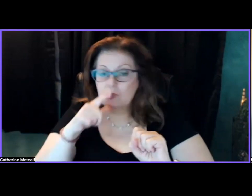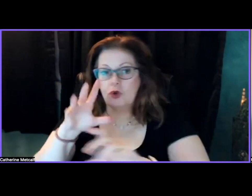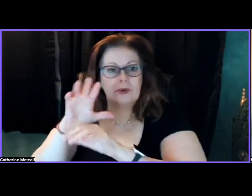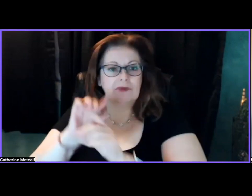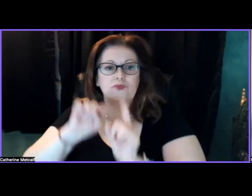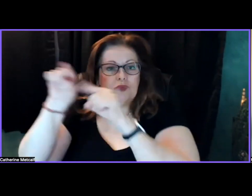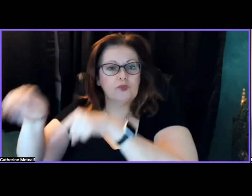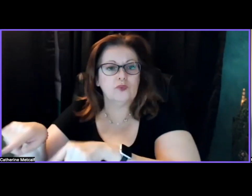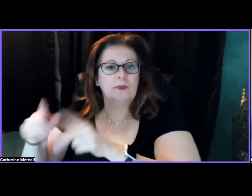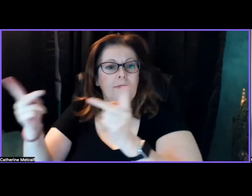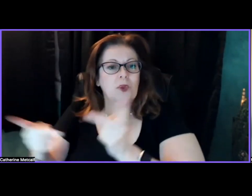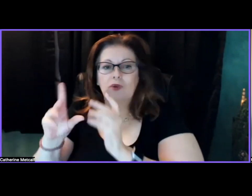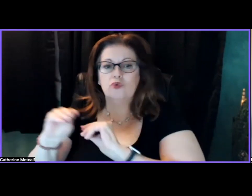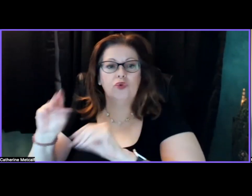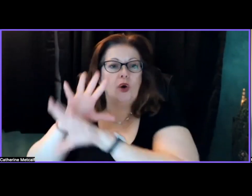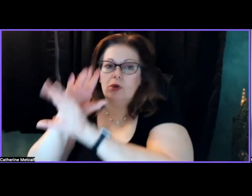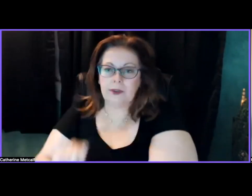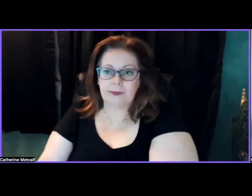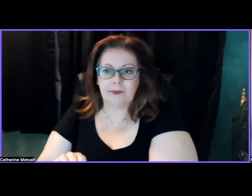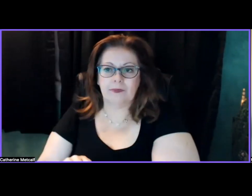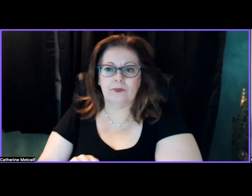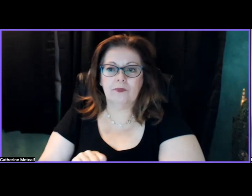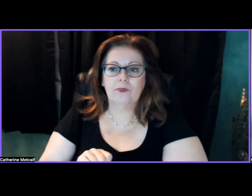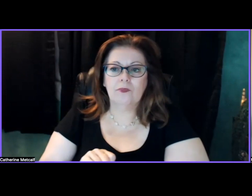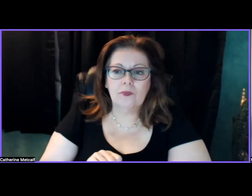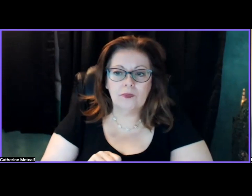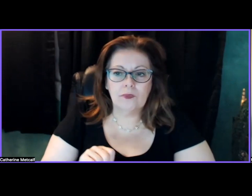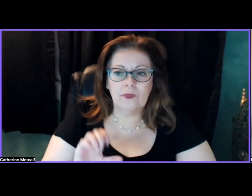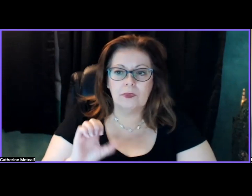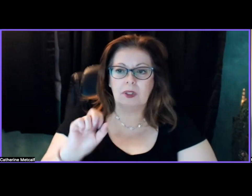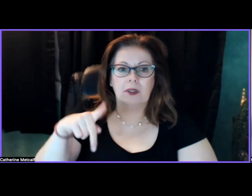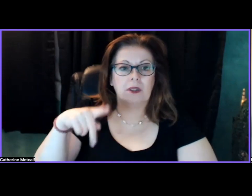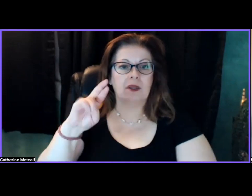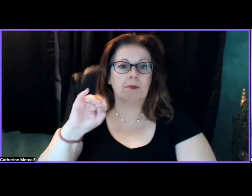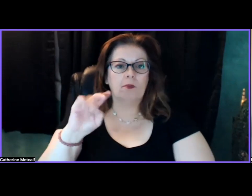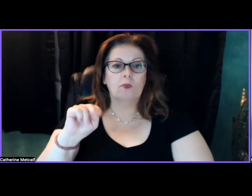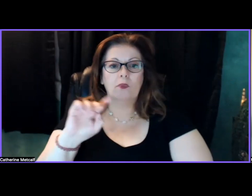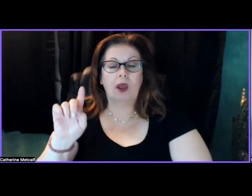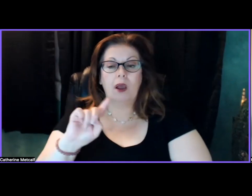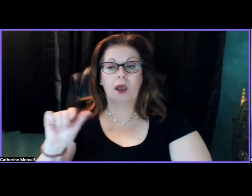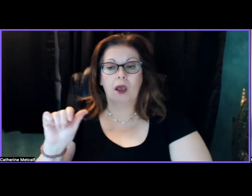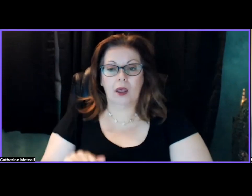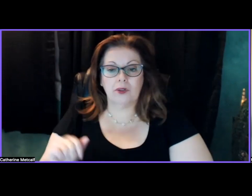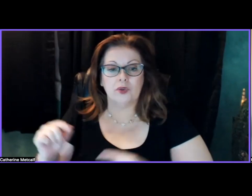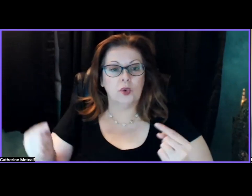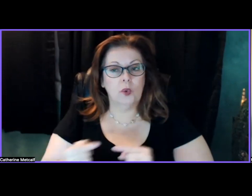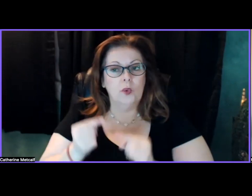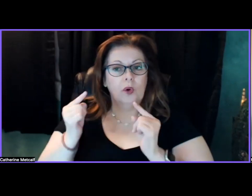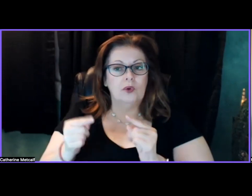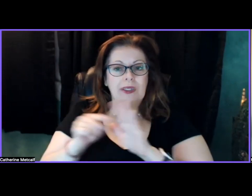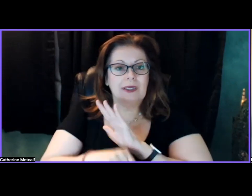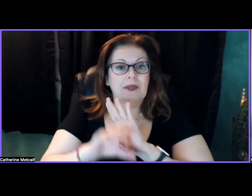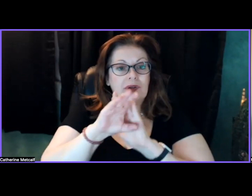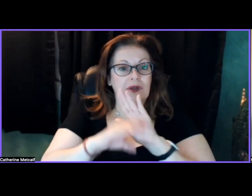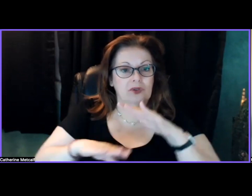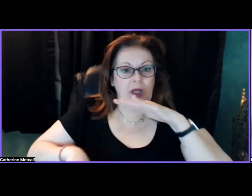Seattle. Learn to fill a room like Esperanza, inhaling the citrus out the walls and blooming. Kill the constitutions under your bed and